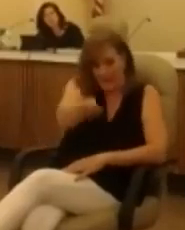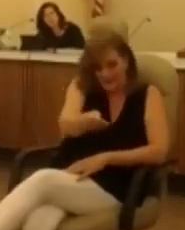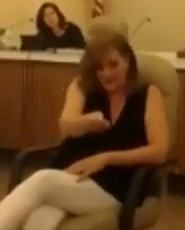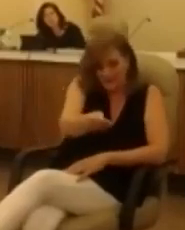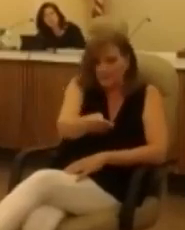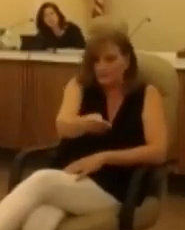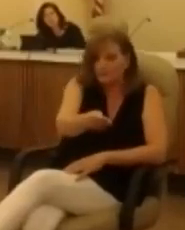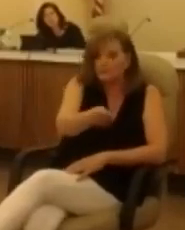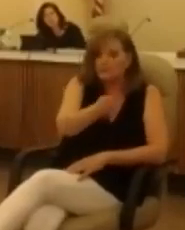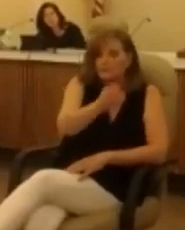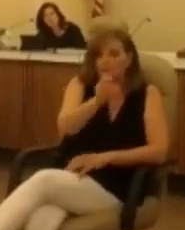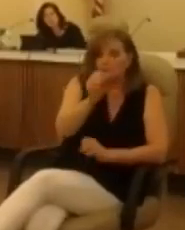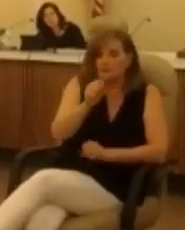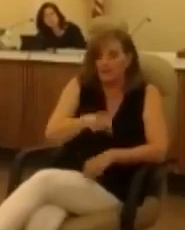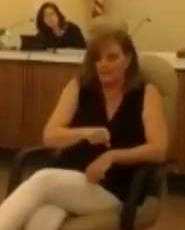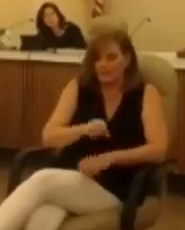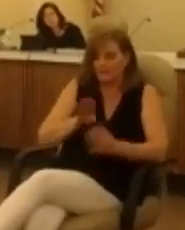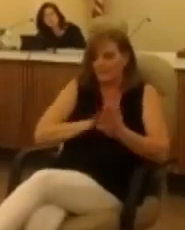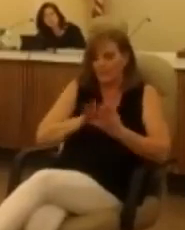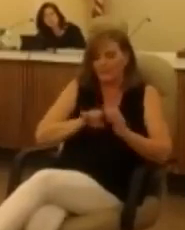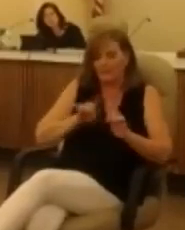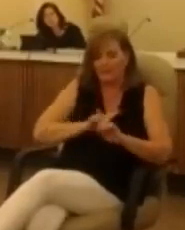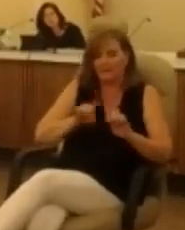it in a different way?